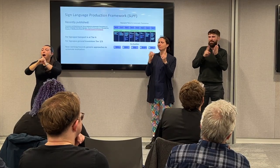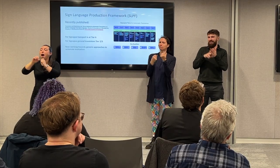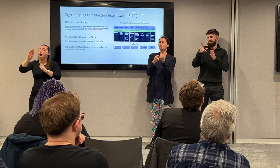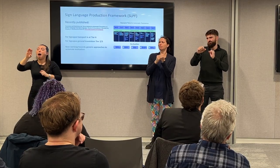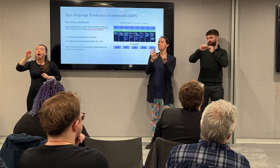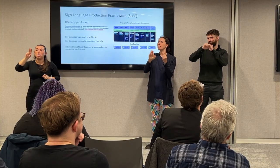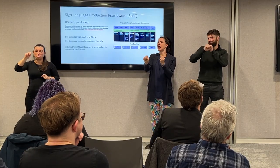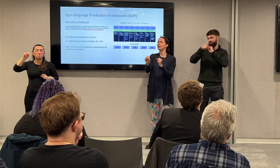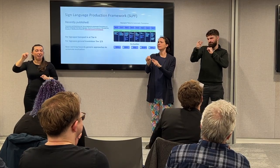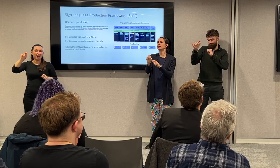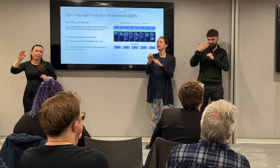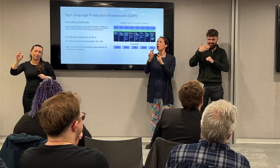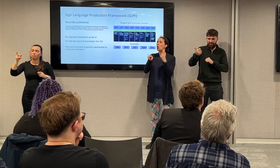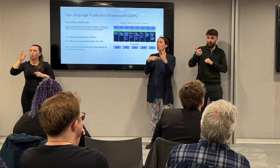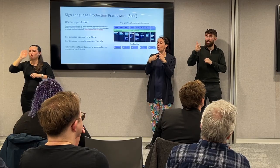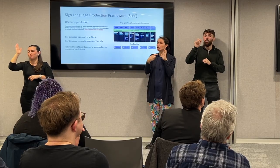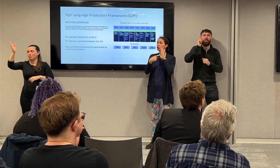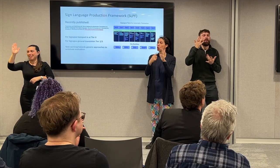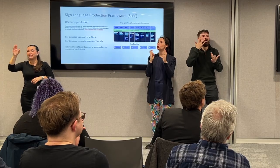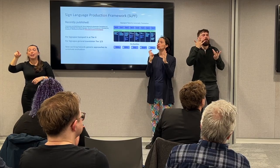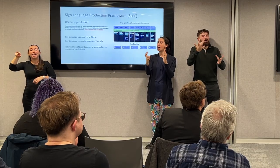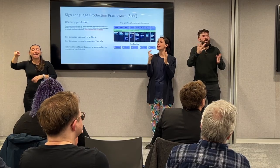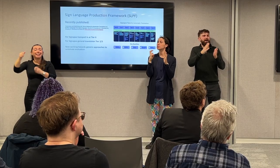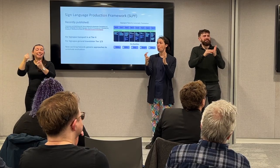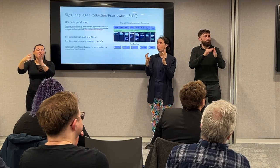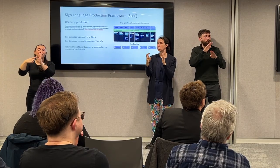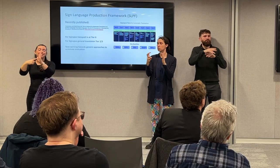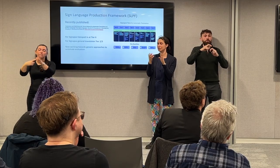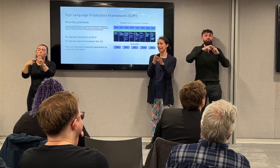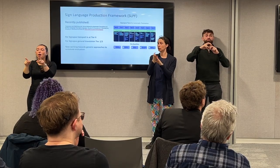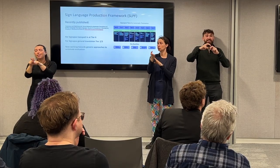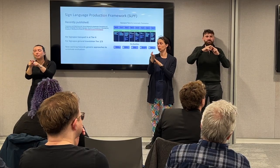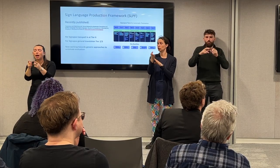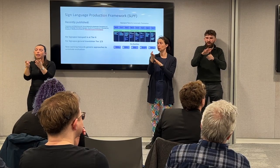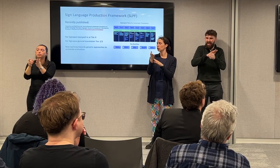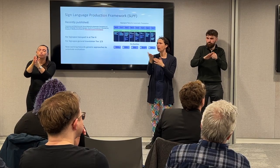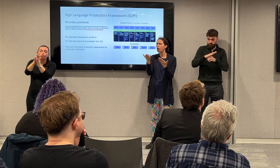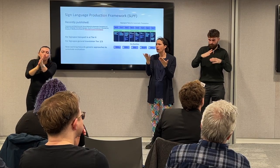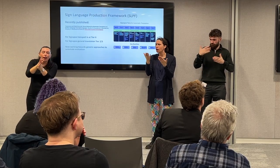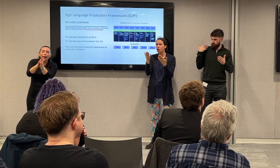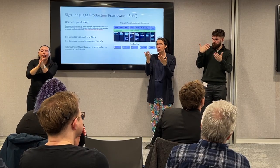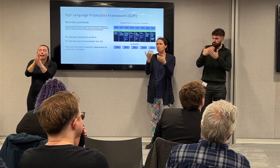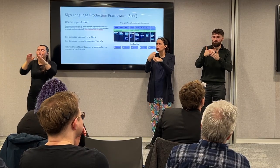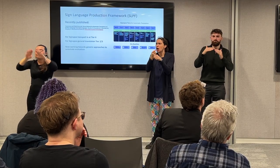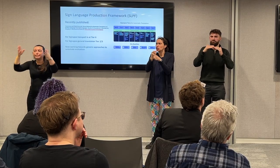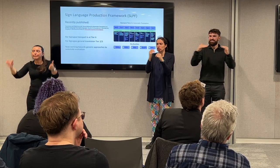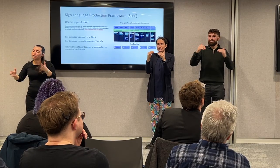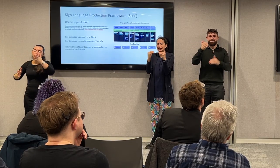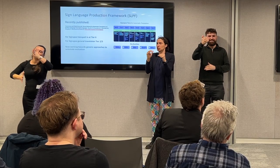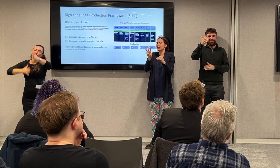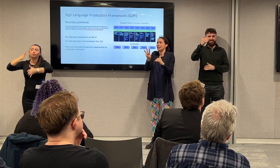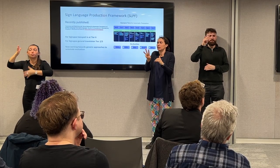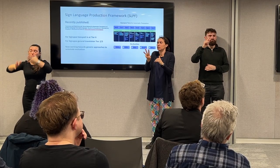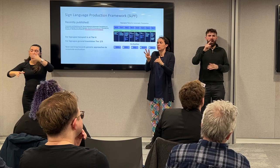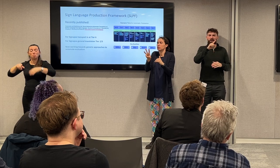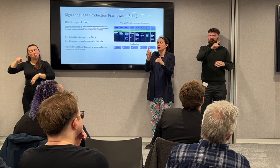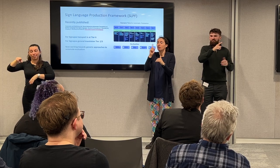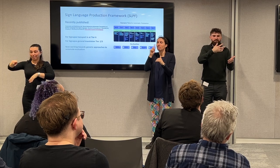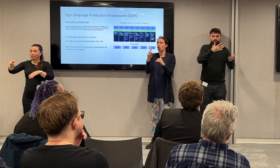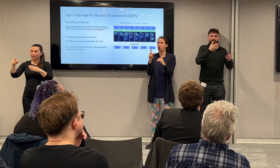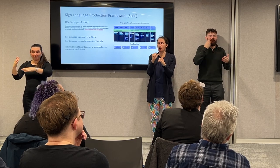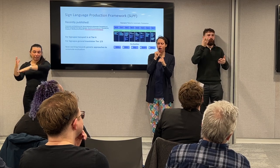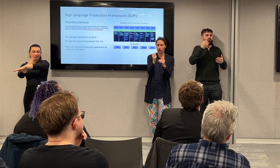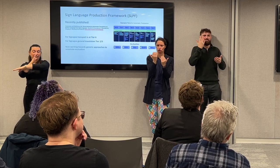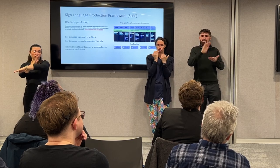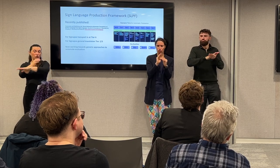he shows examples for the transport sector, in terms of production, we're already at tier 6, whereas actually for unconstrained translation, we're a little